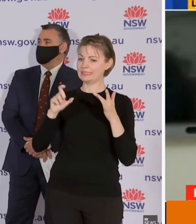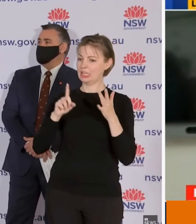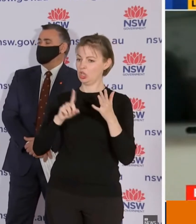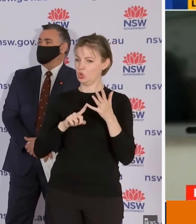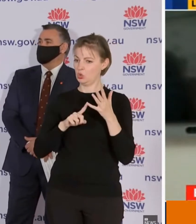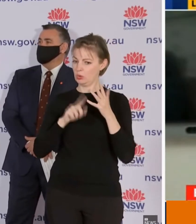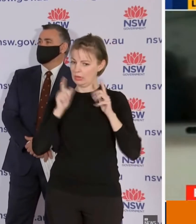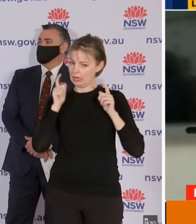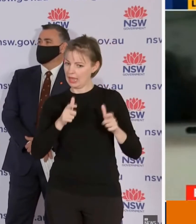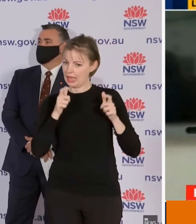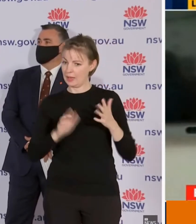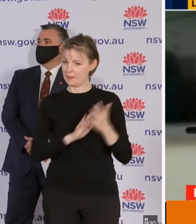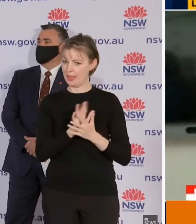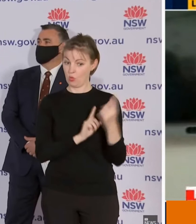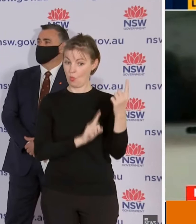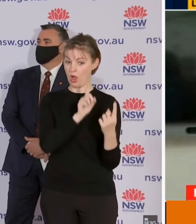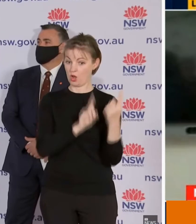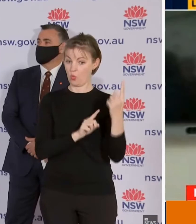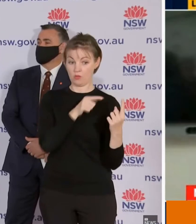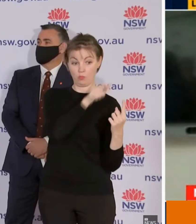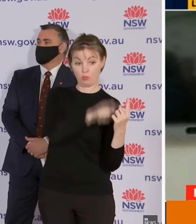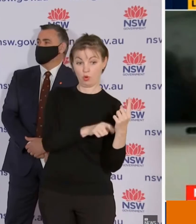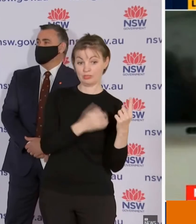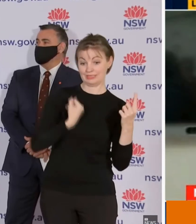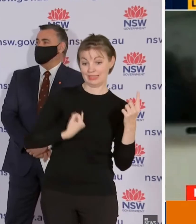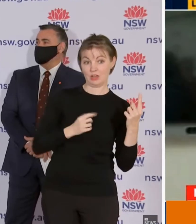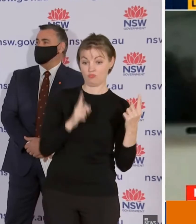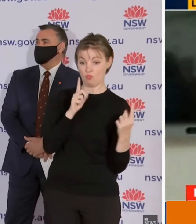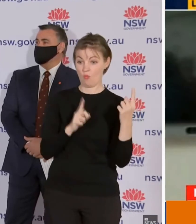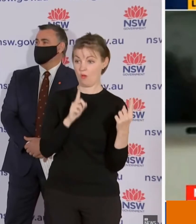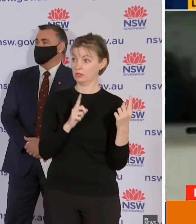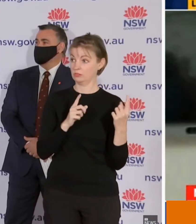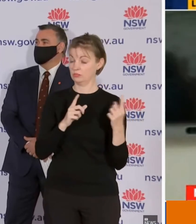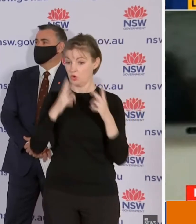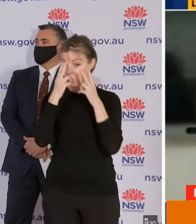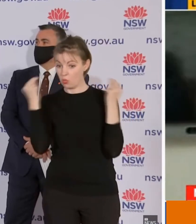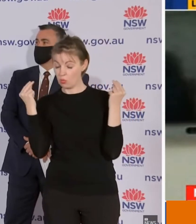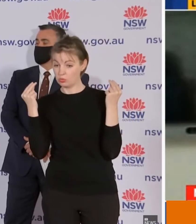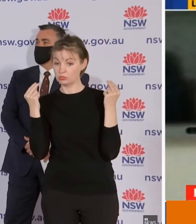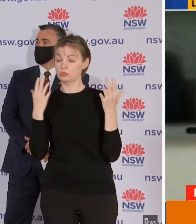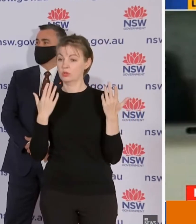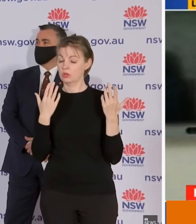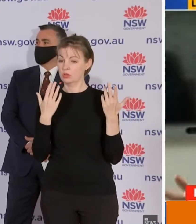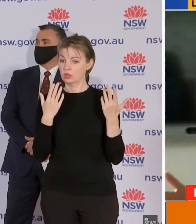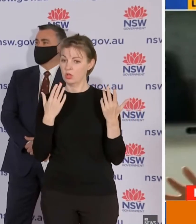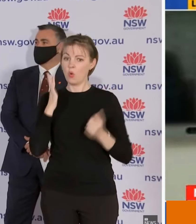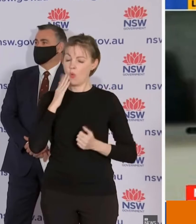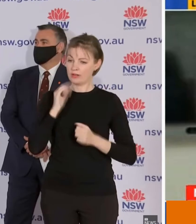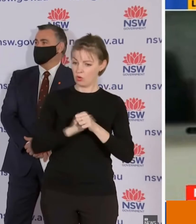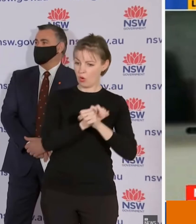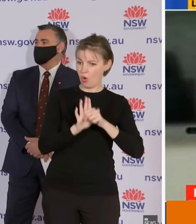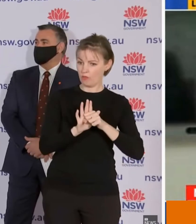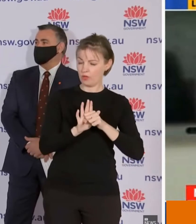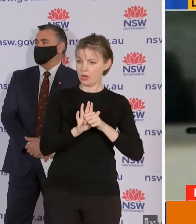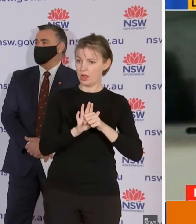many nurses are looking after one patient, for example, if they're on ECMO or dialysis or ventilated? Does it take more, is it a lot